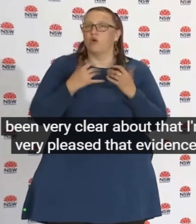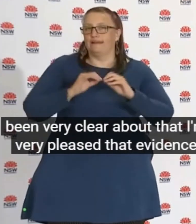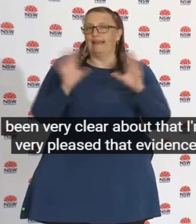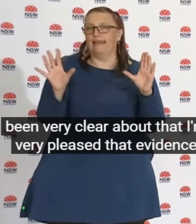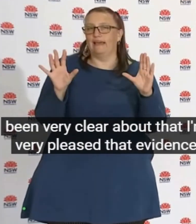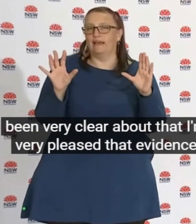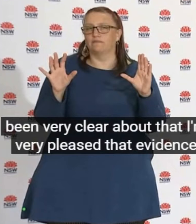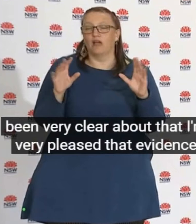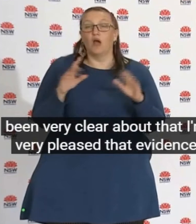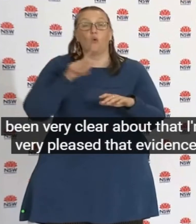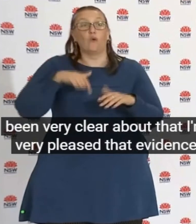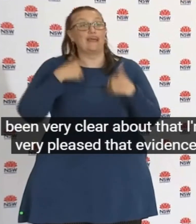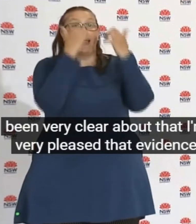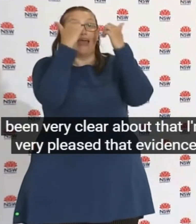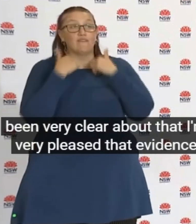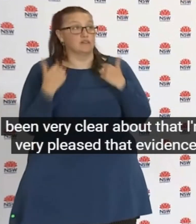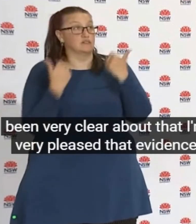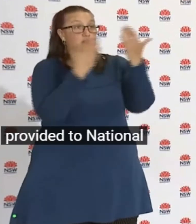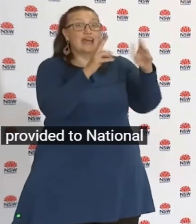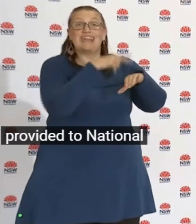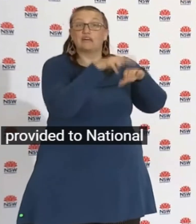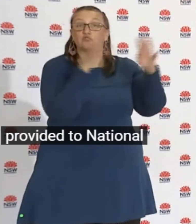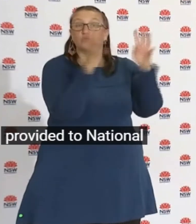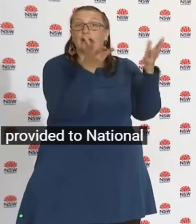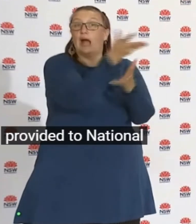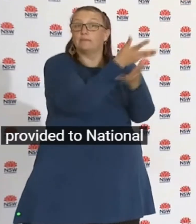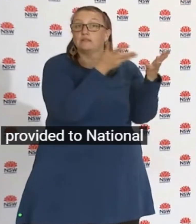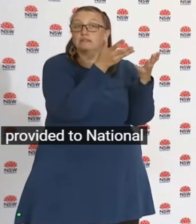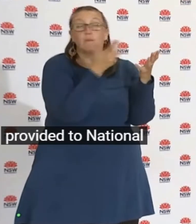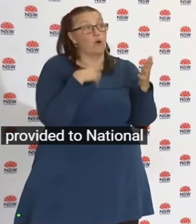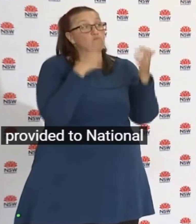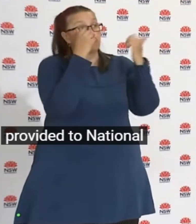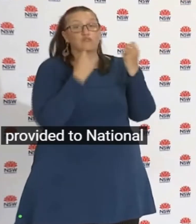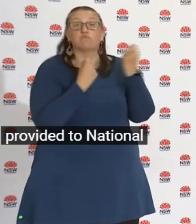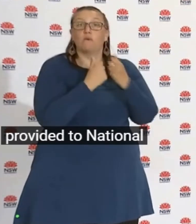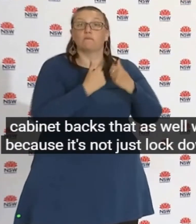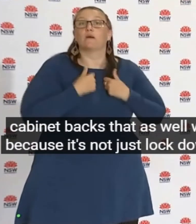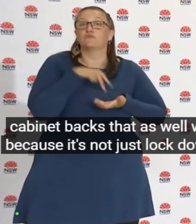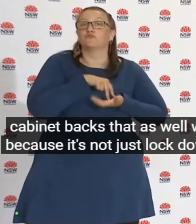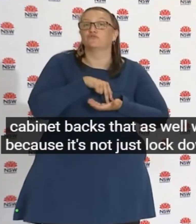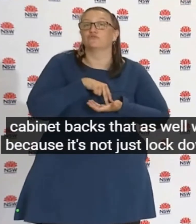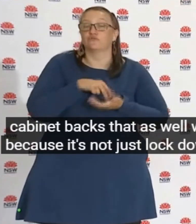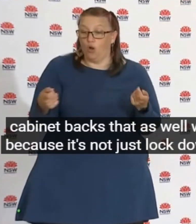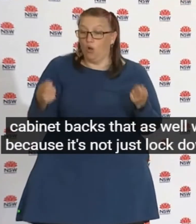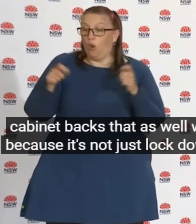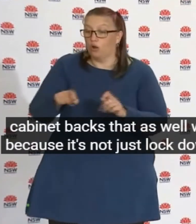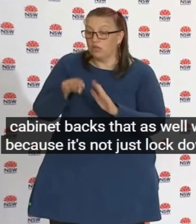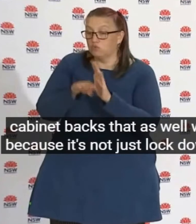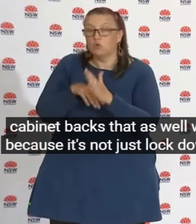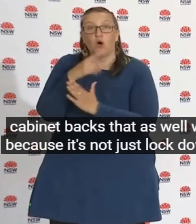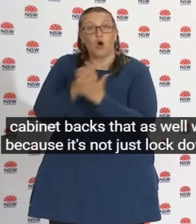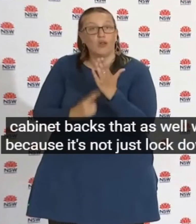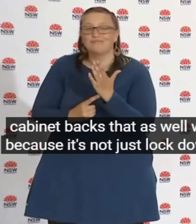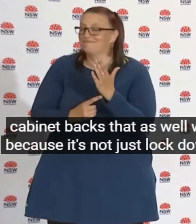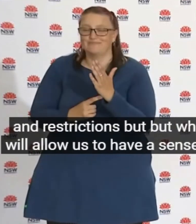National Cabinet backs that as well, because it's not just lockdowns and restrictions, but that what will allow us to have a sense of normality